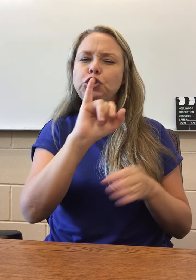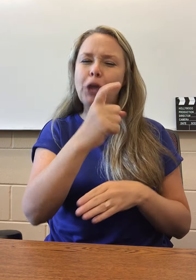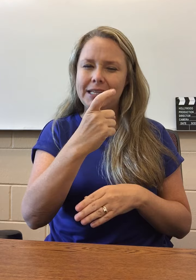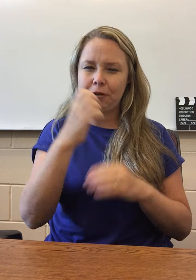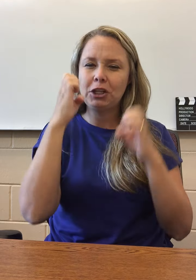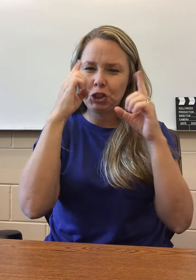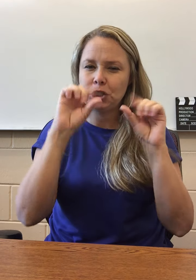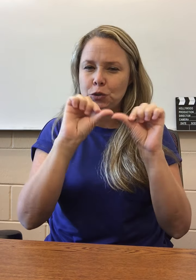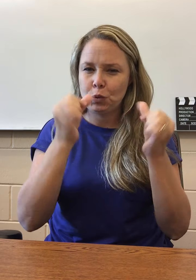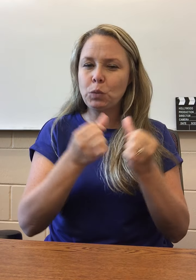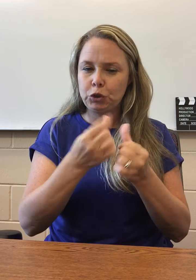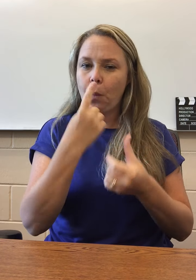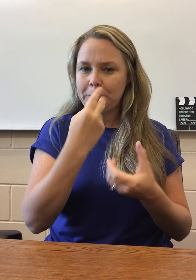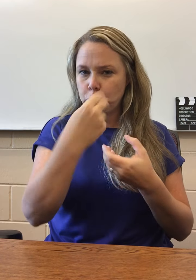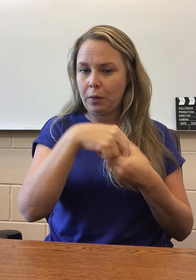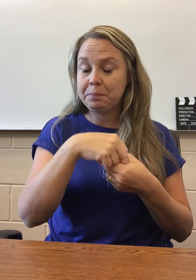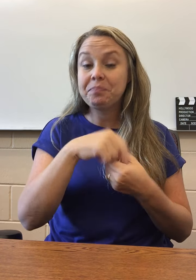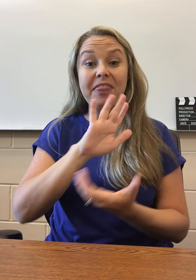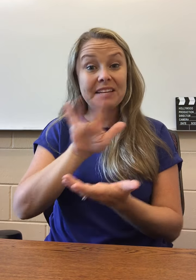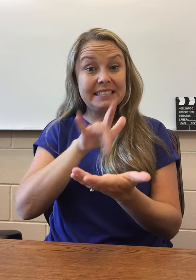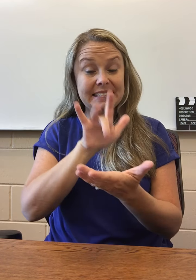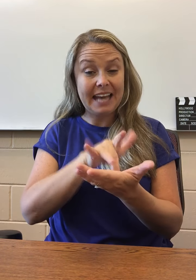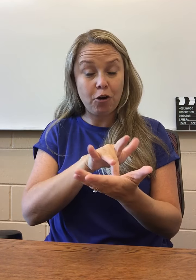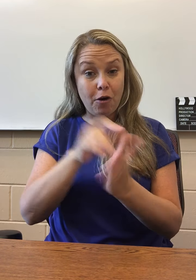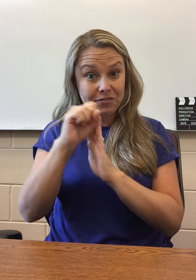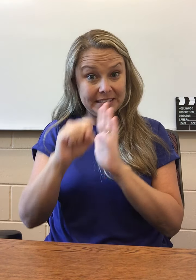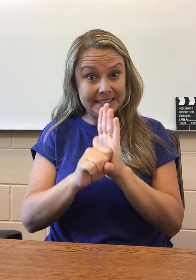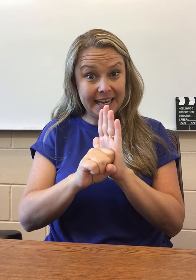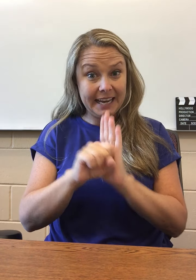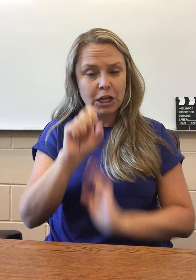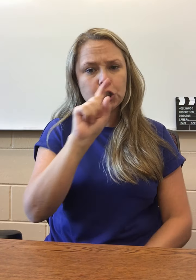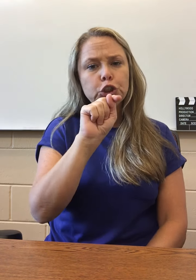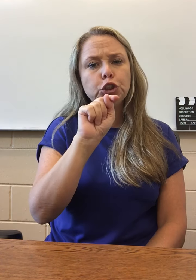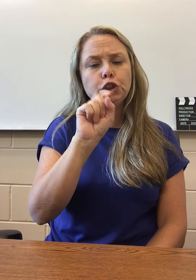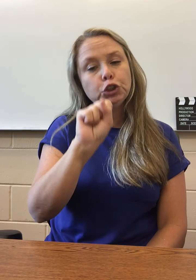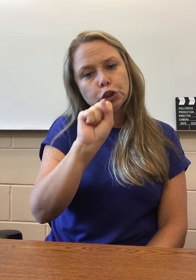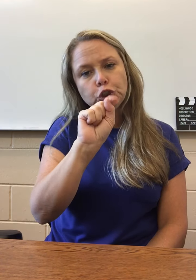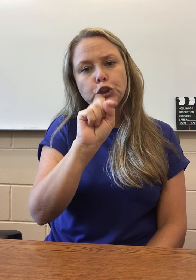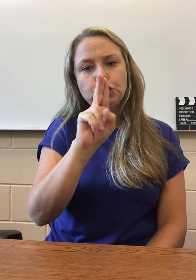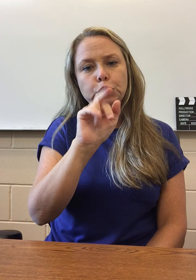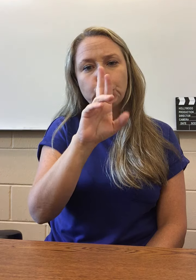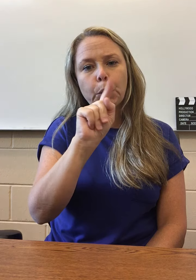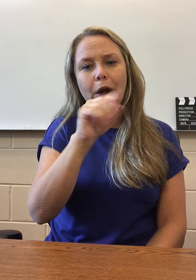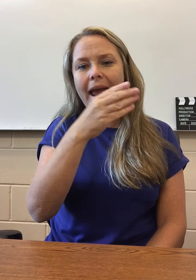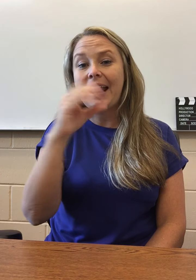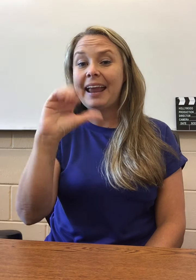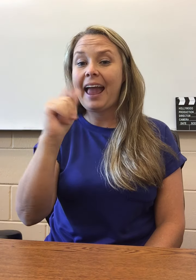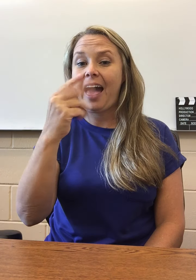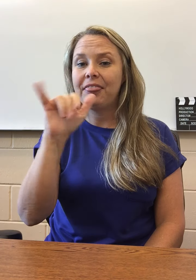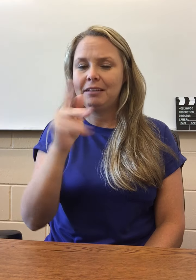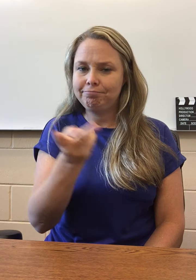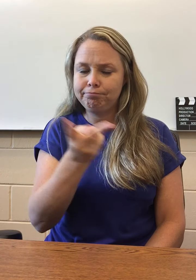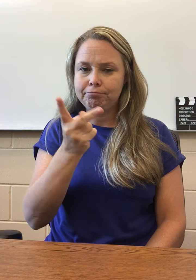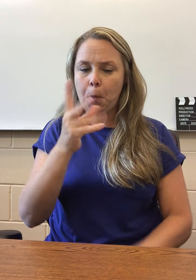be joining us and from the center of the state stewart platt and kathy smith who are the president and vice president